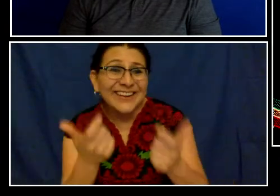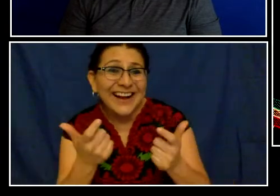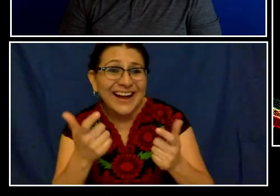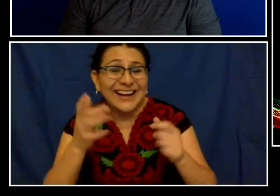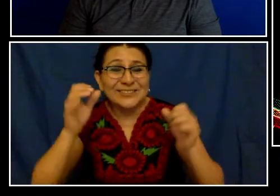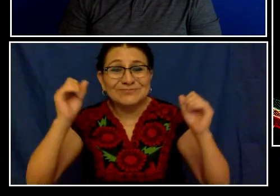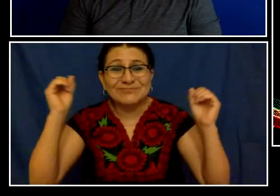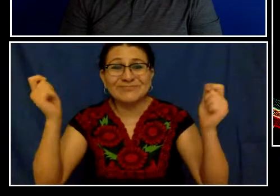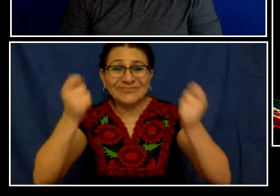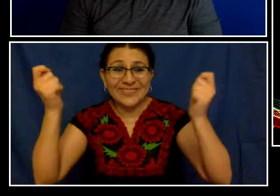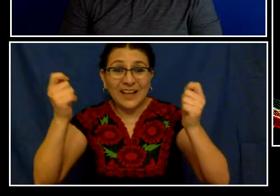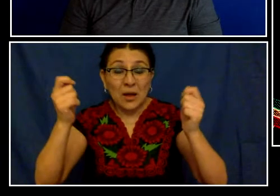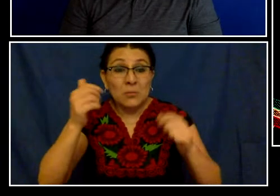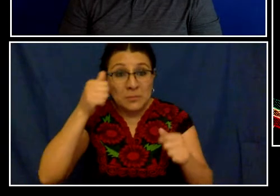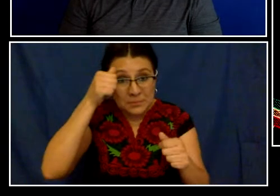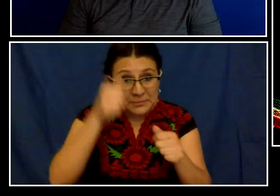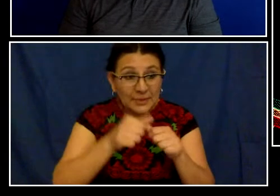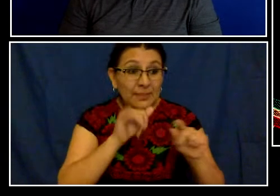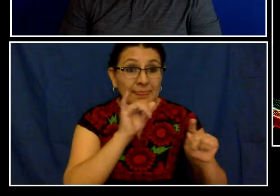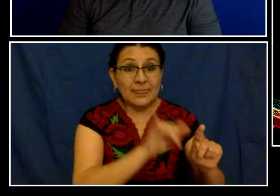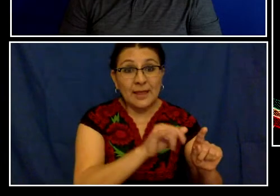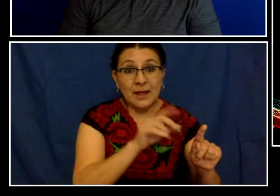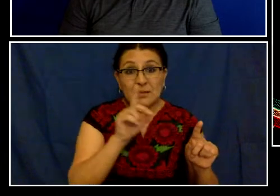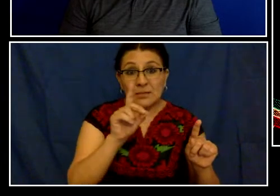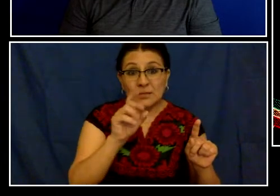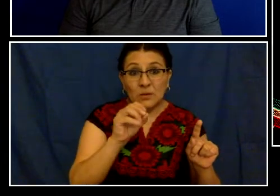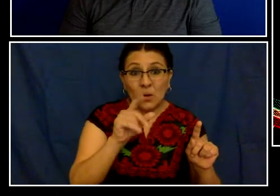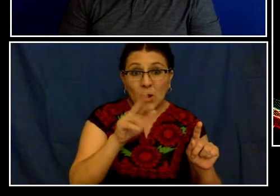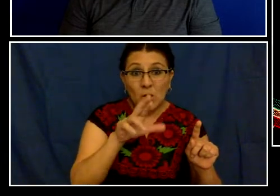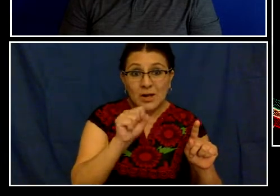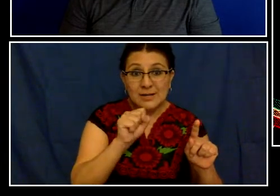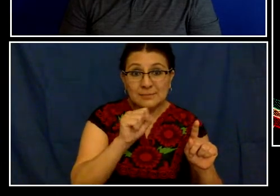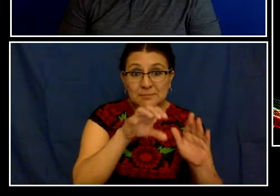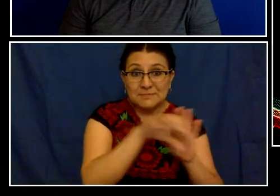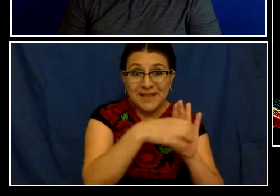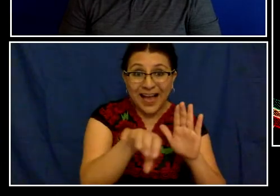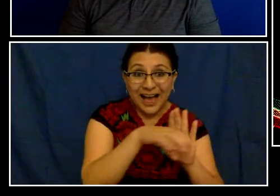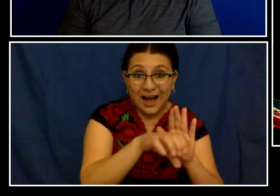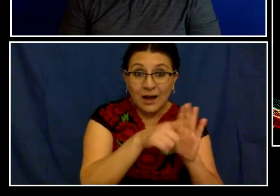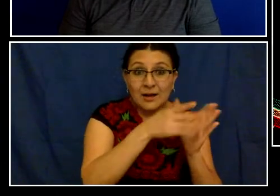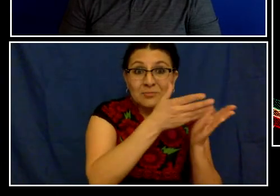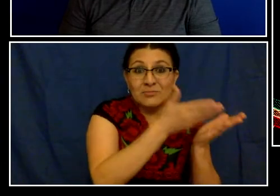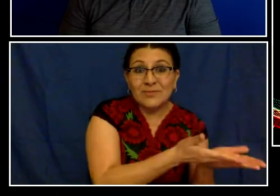huge. All the people, all the town folks would come and watch the celebration. Now remember,